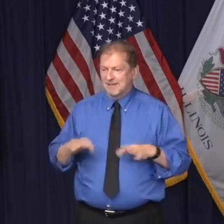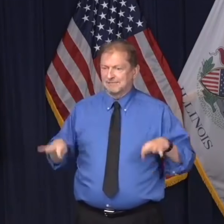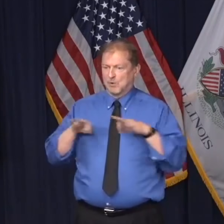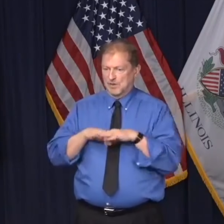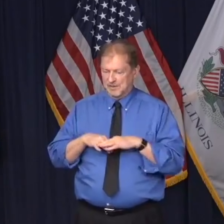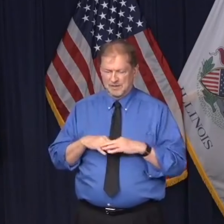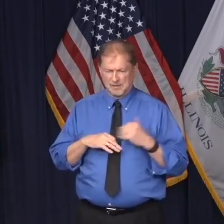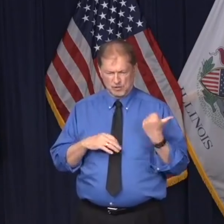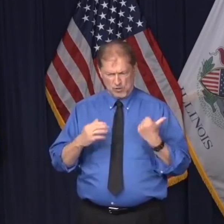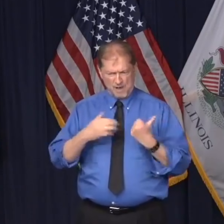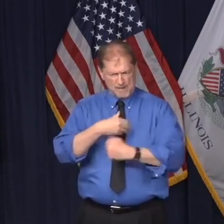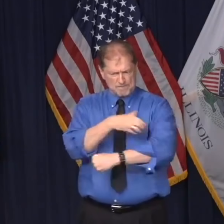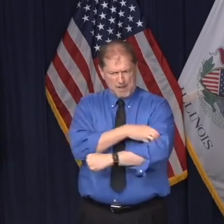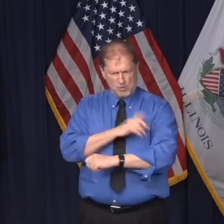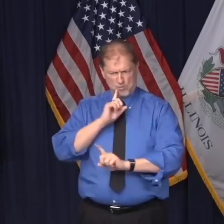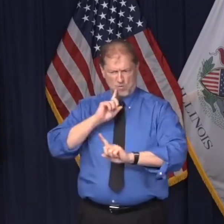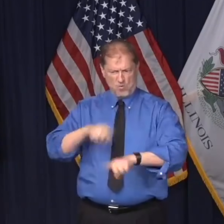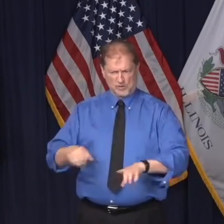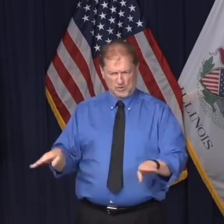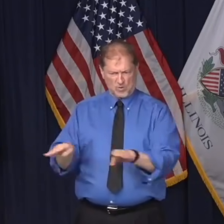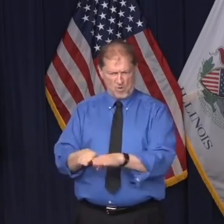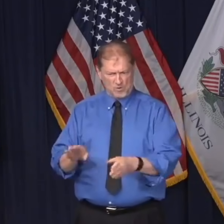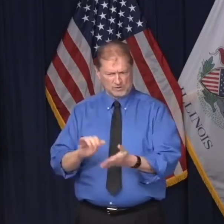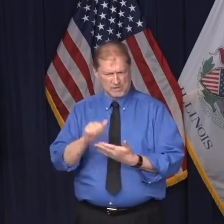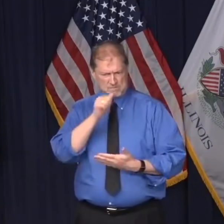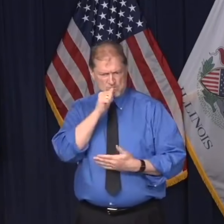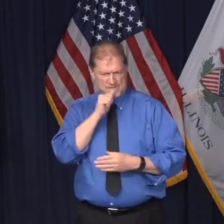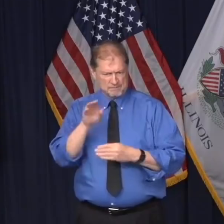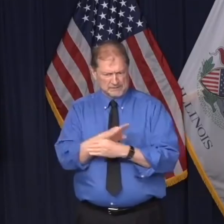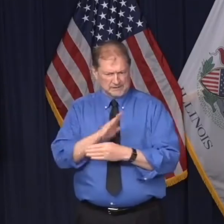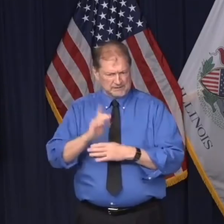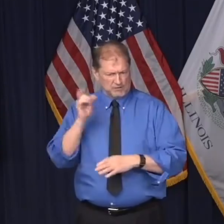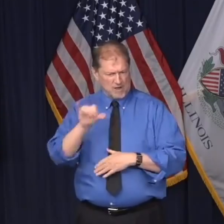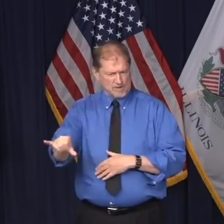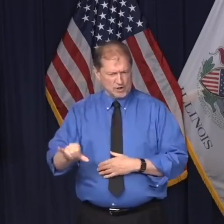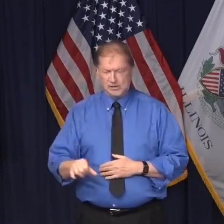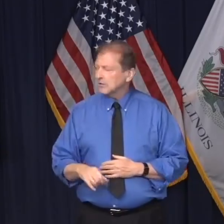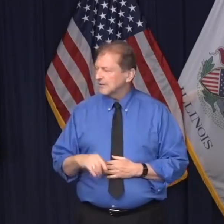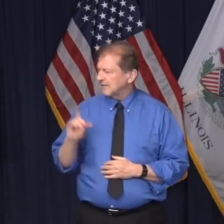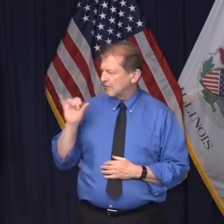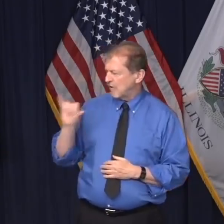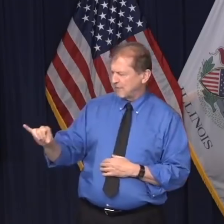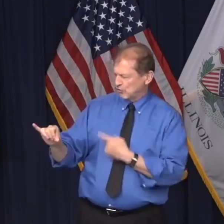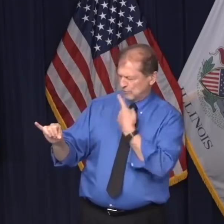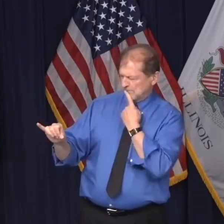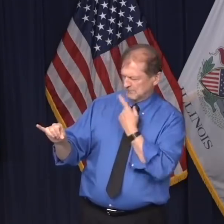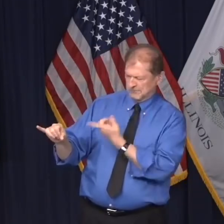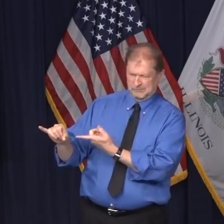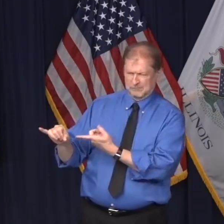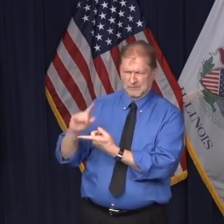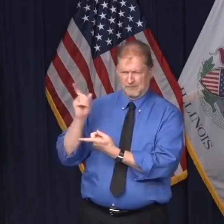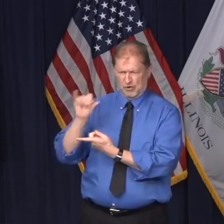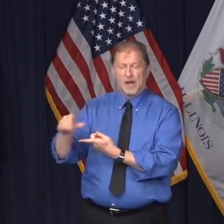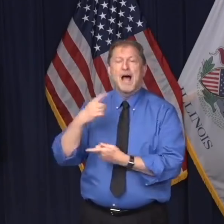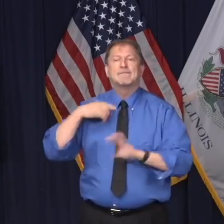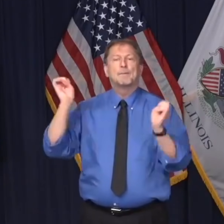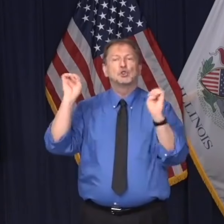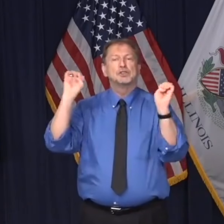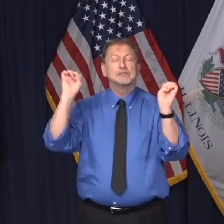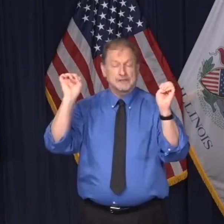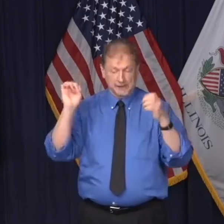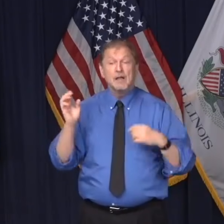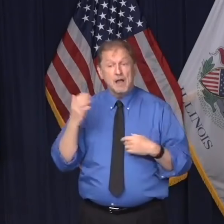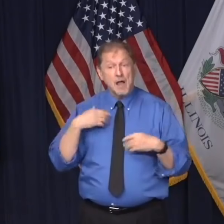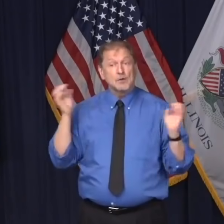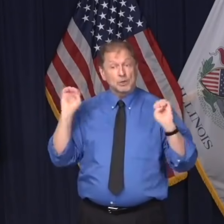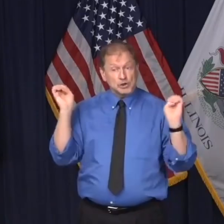shutter private businesses? Well, there's nothing indefinite about it. It's in response to an emergency. So when there's an emergency,